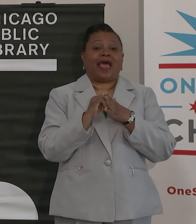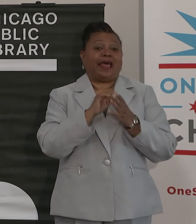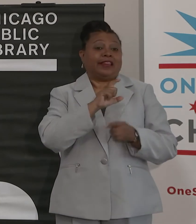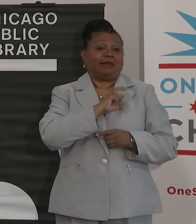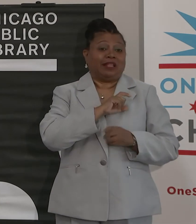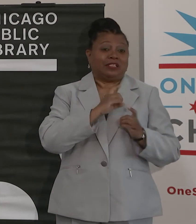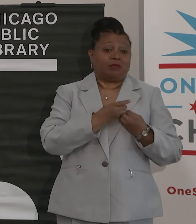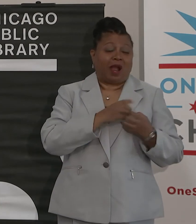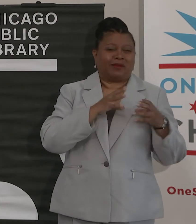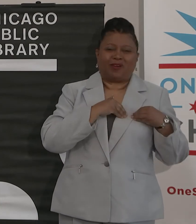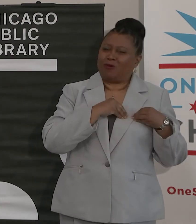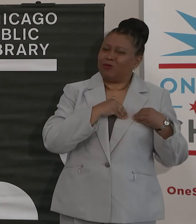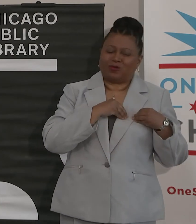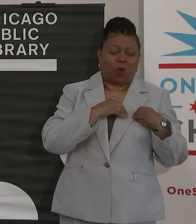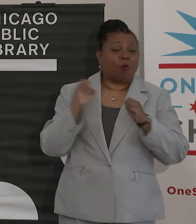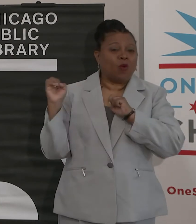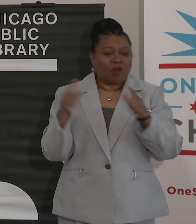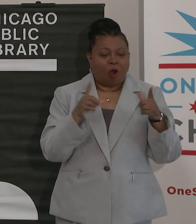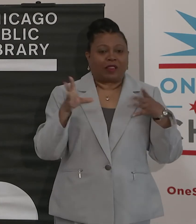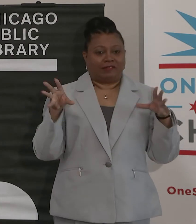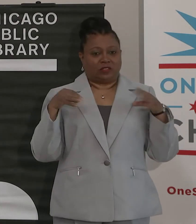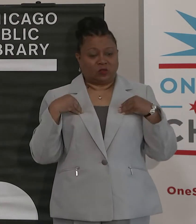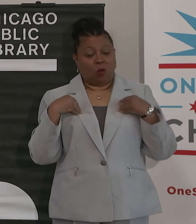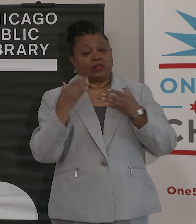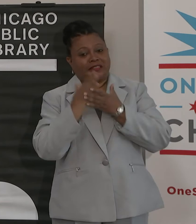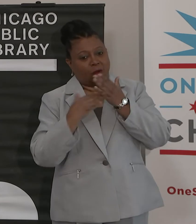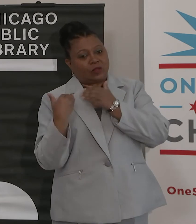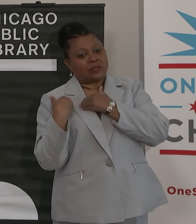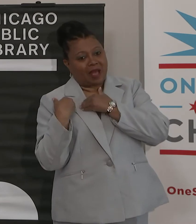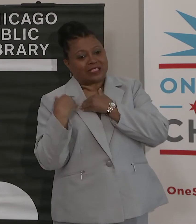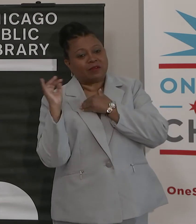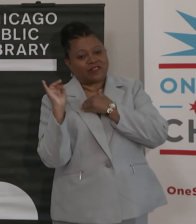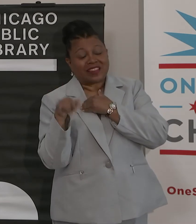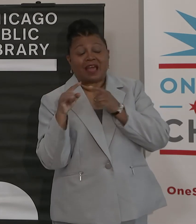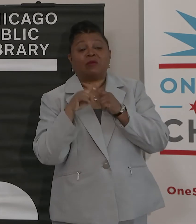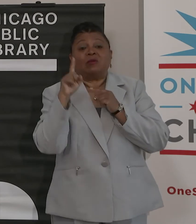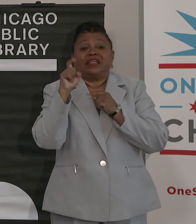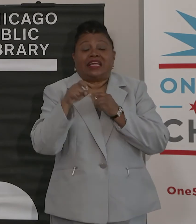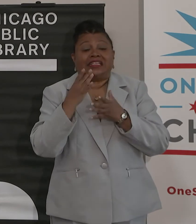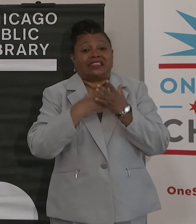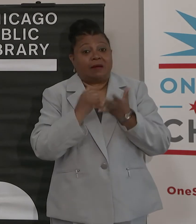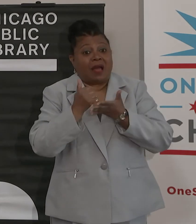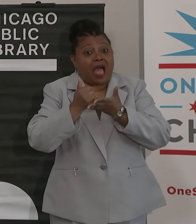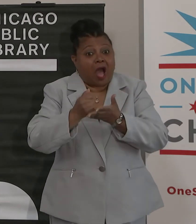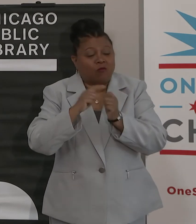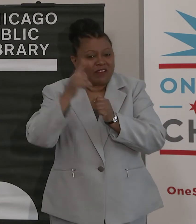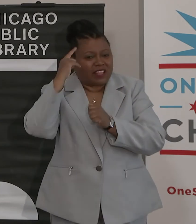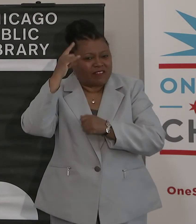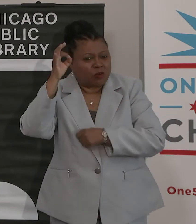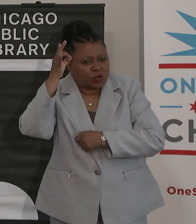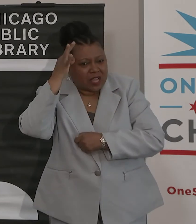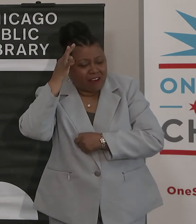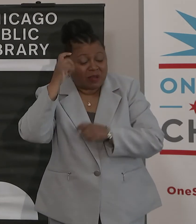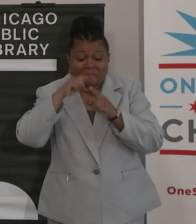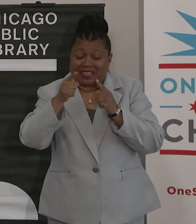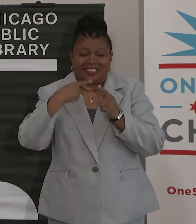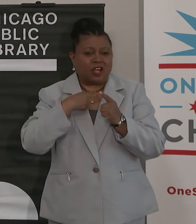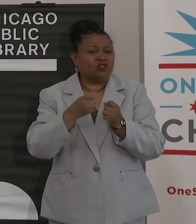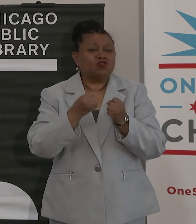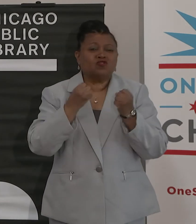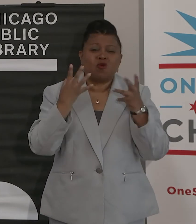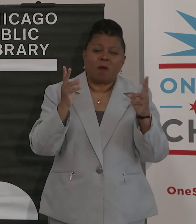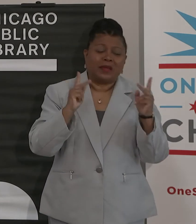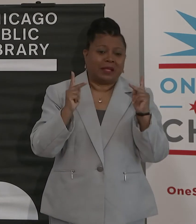police department owns. We all have to own some responsibility for it, but we need some help from the federal government because there are too